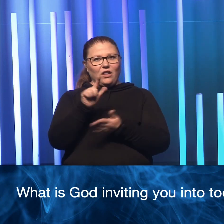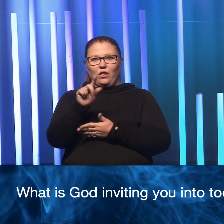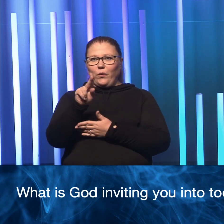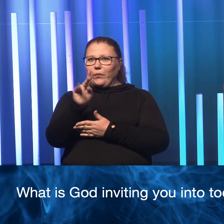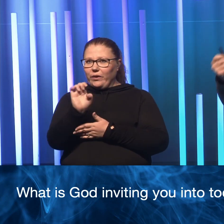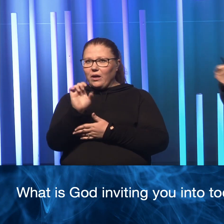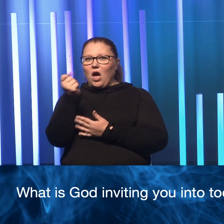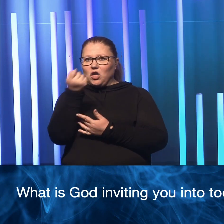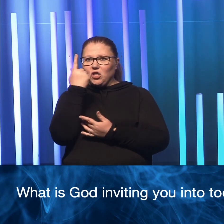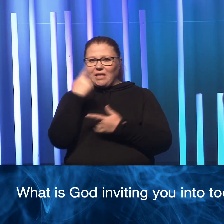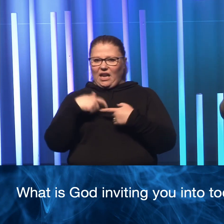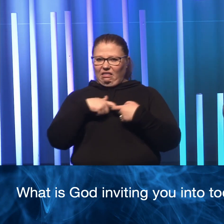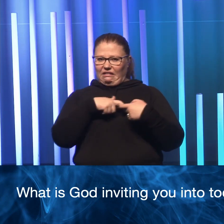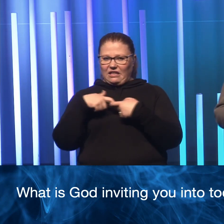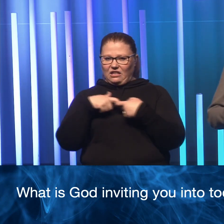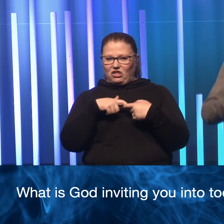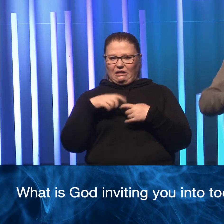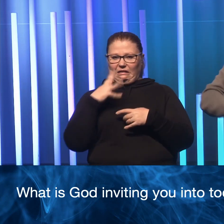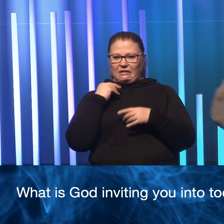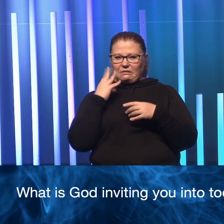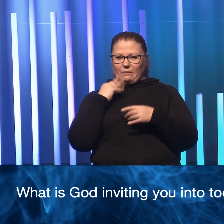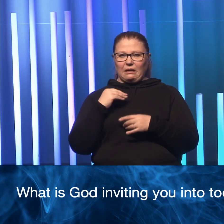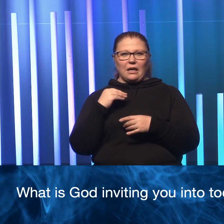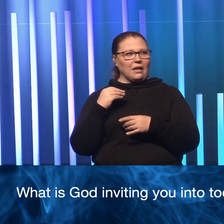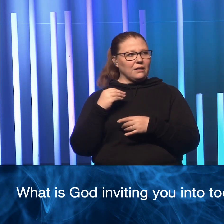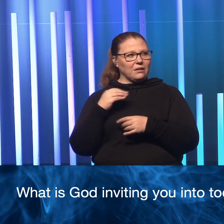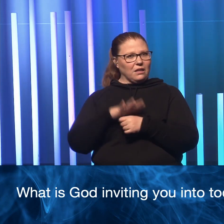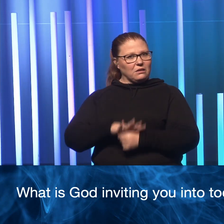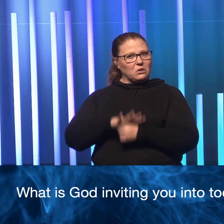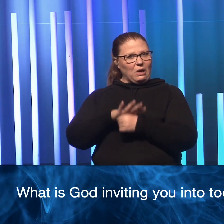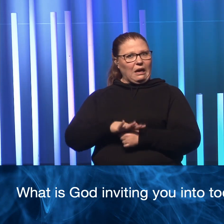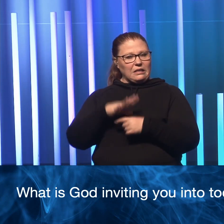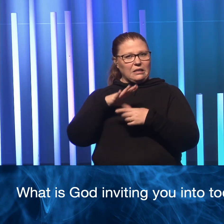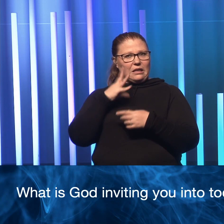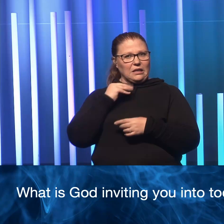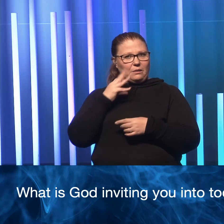the tension that is being experienced, that's underlying the